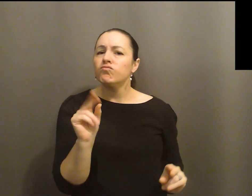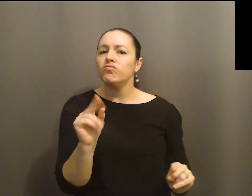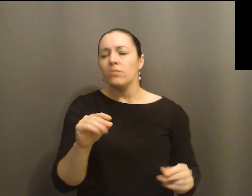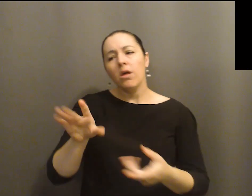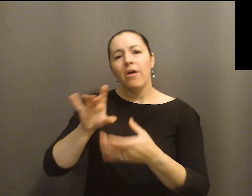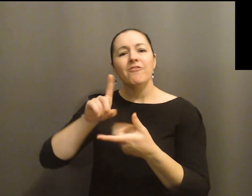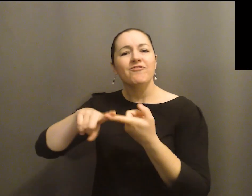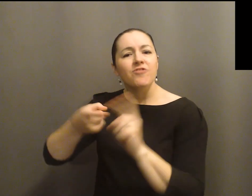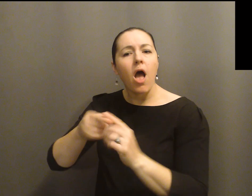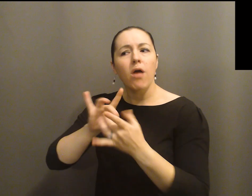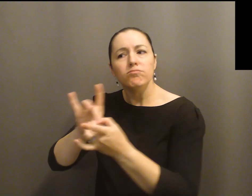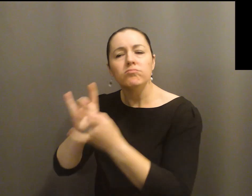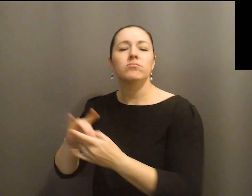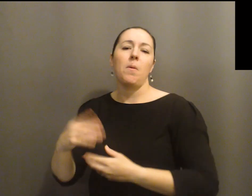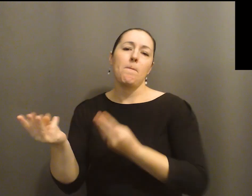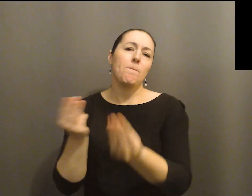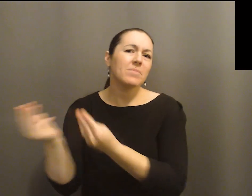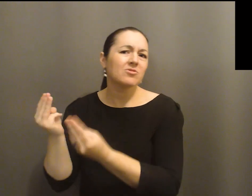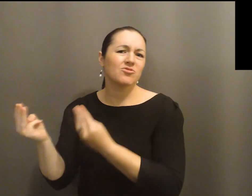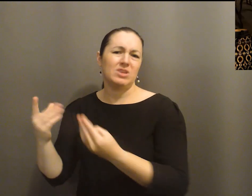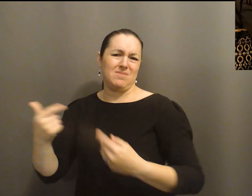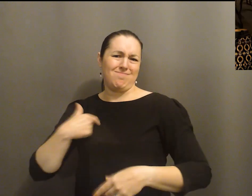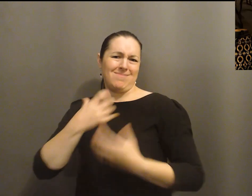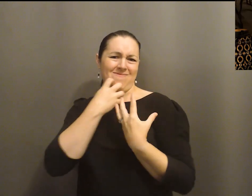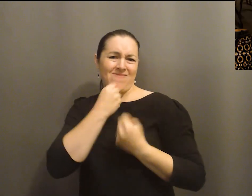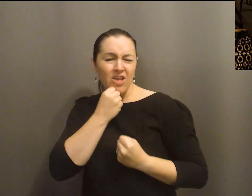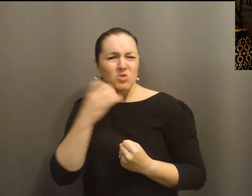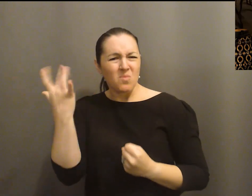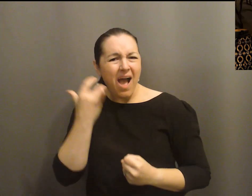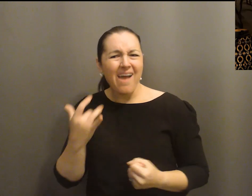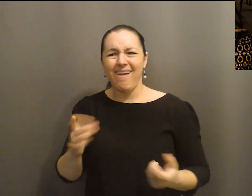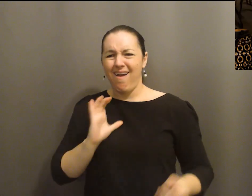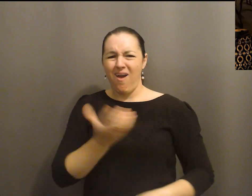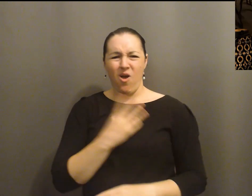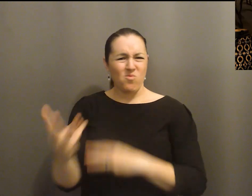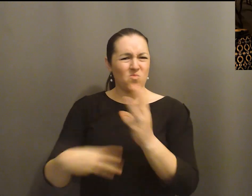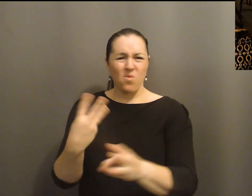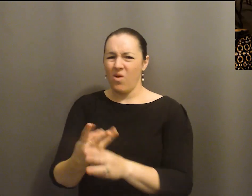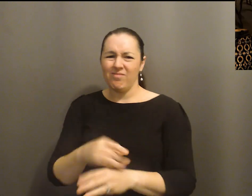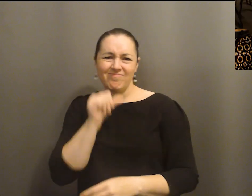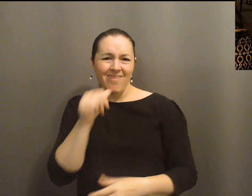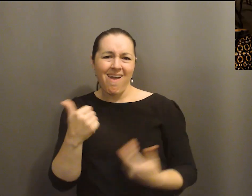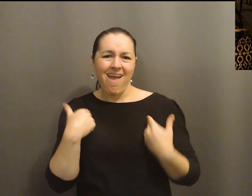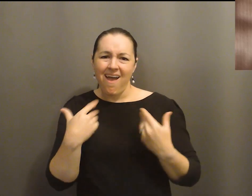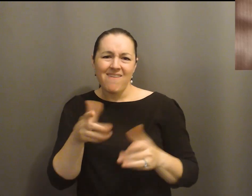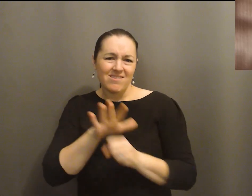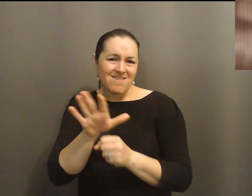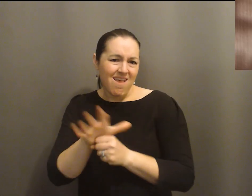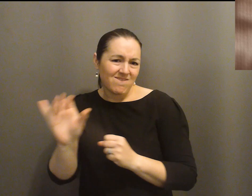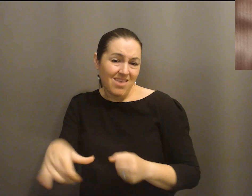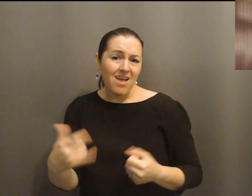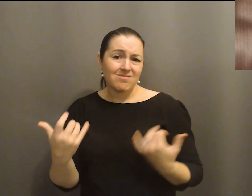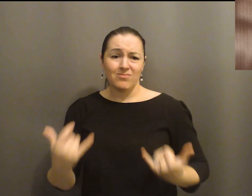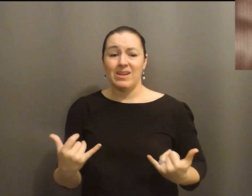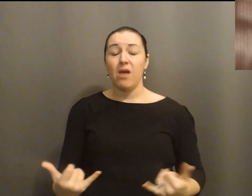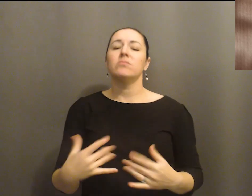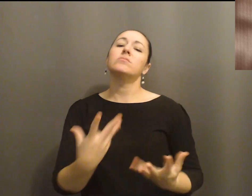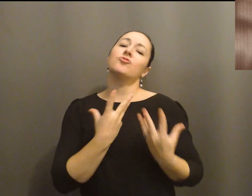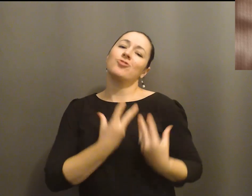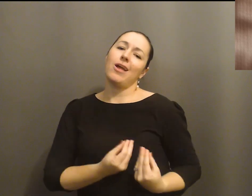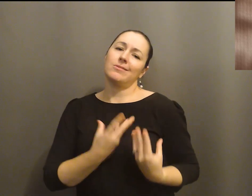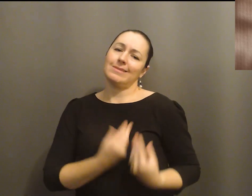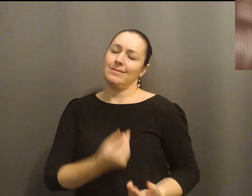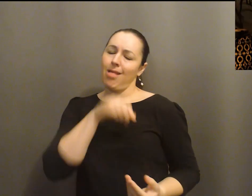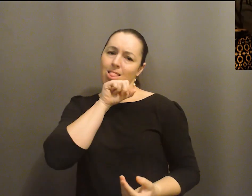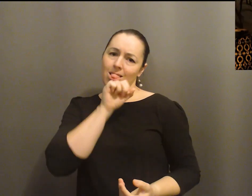friendship Faithfulness in ministry I value this Because there's such A lack of faithfulness In our world today Let's look at the next one Gentleness I love